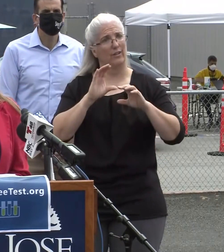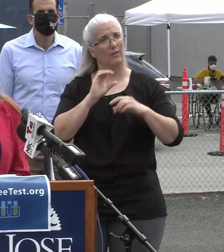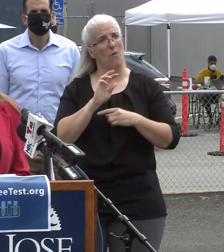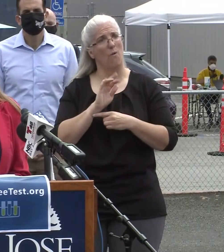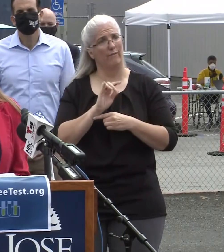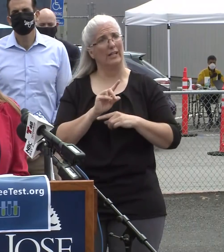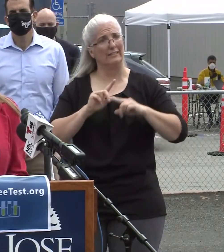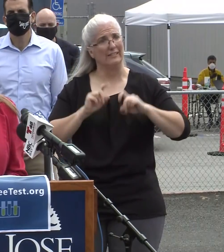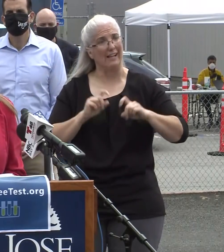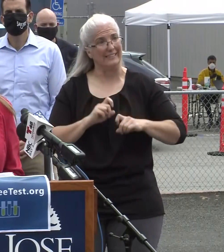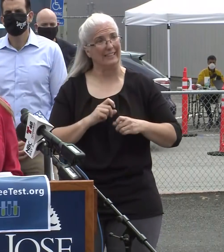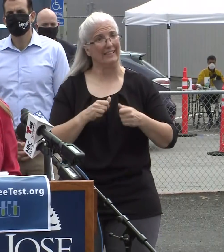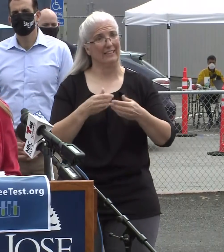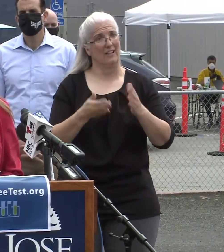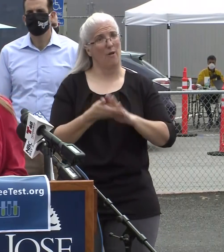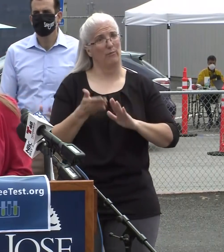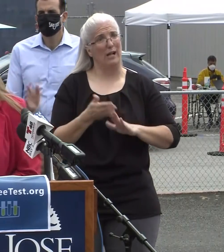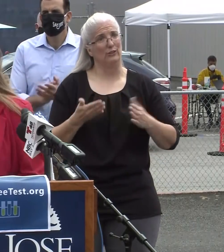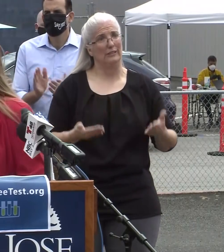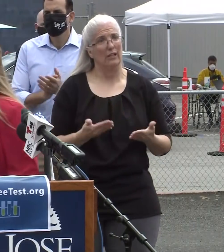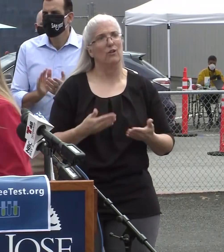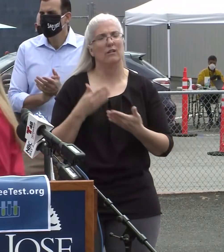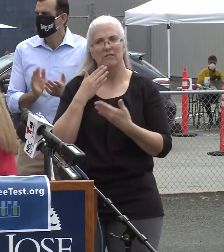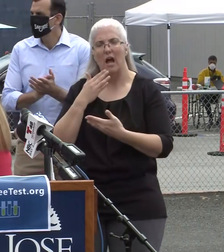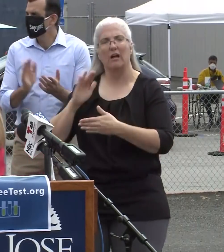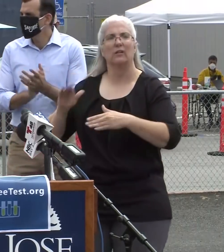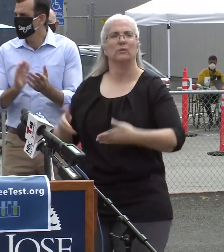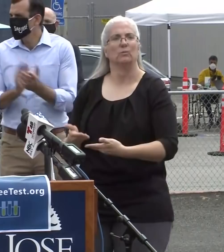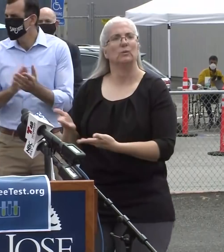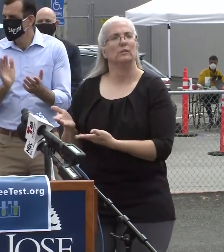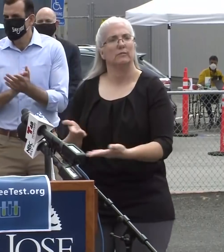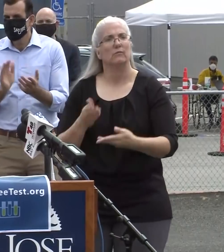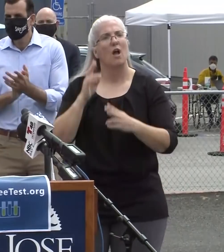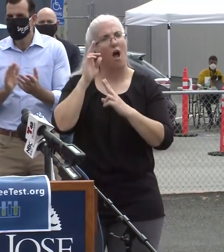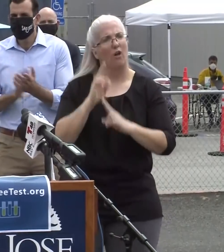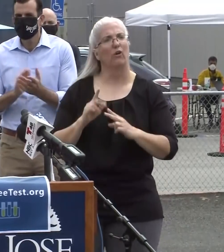really honored to get to introduce him to all of you today.